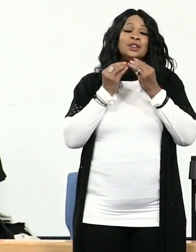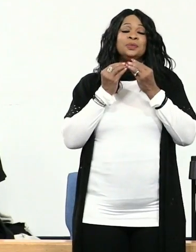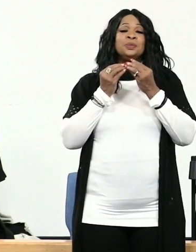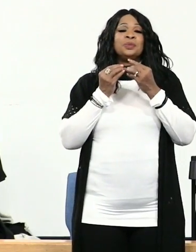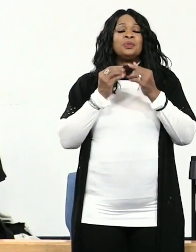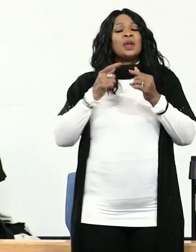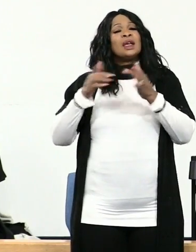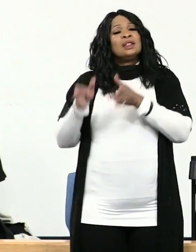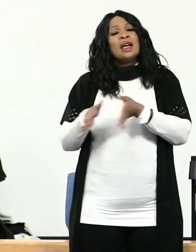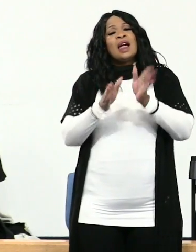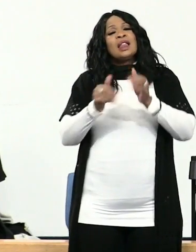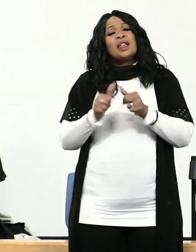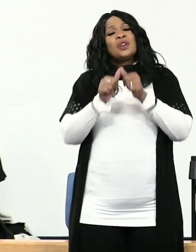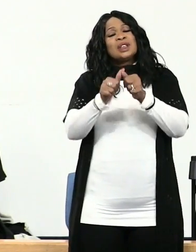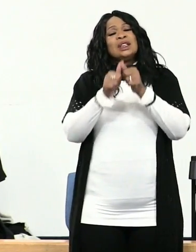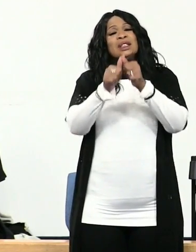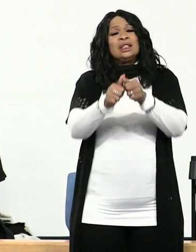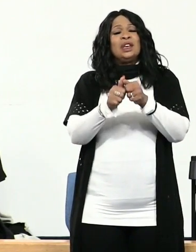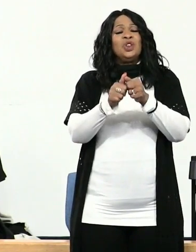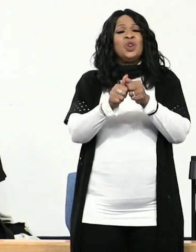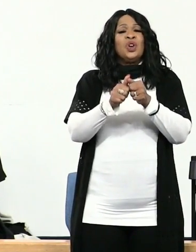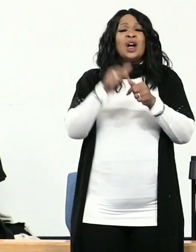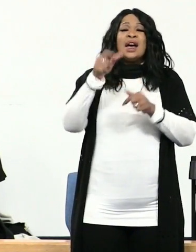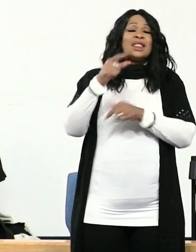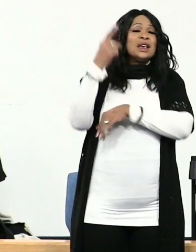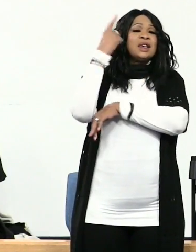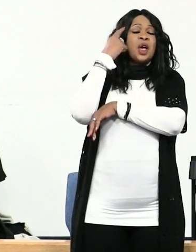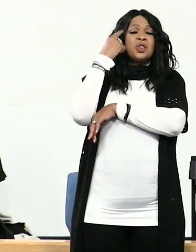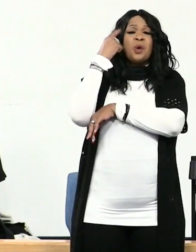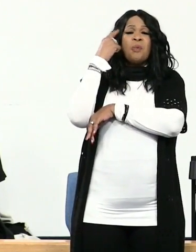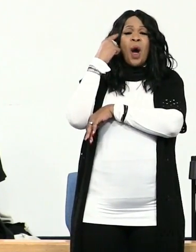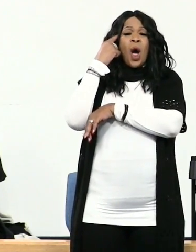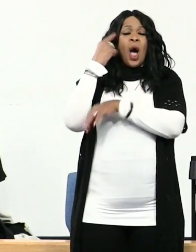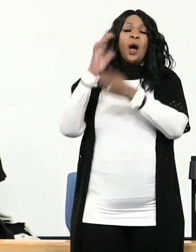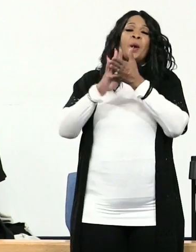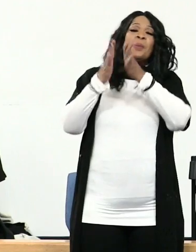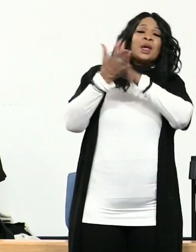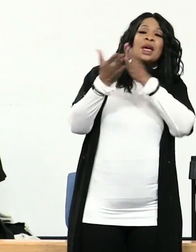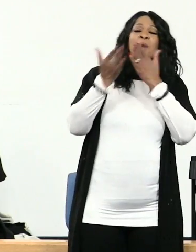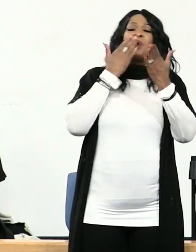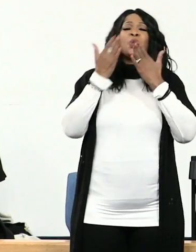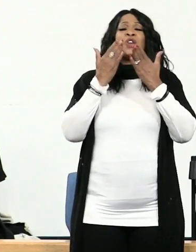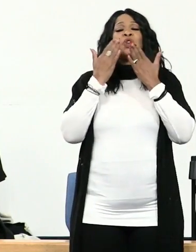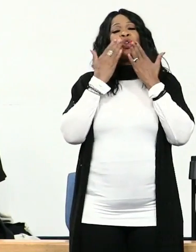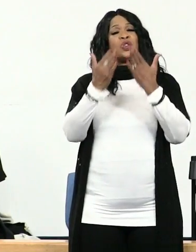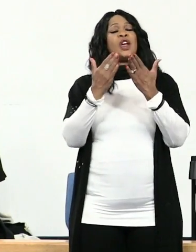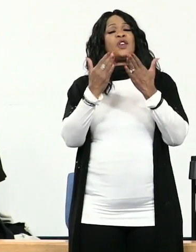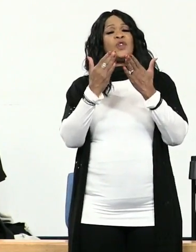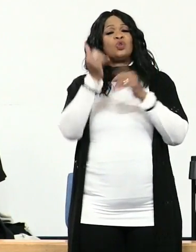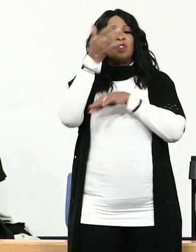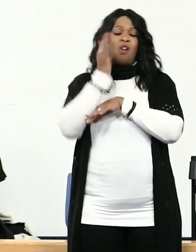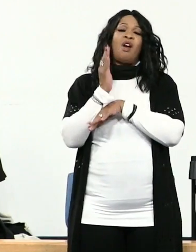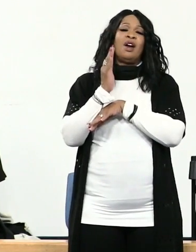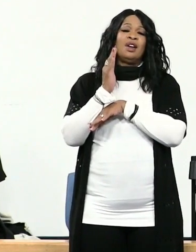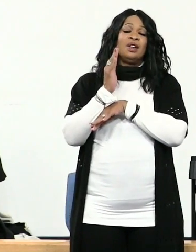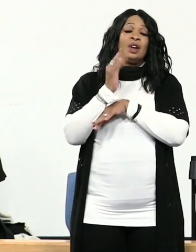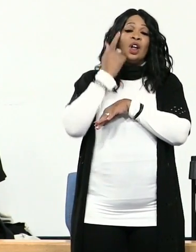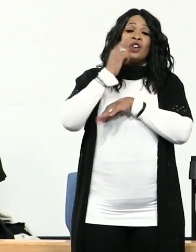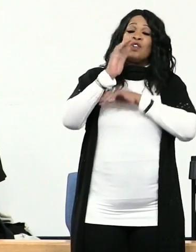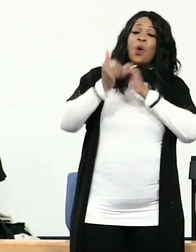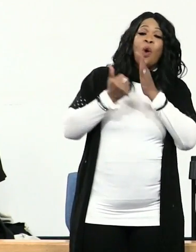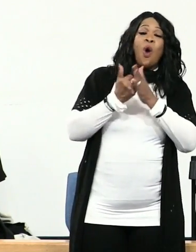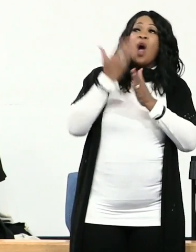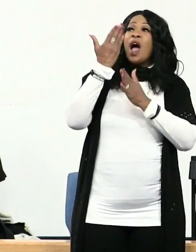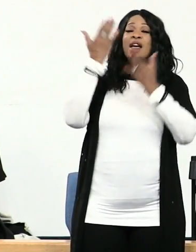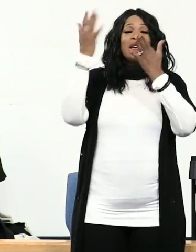us continue in this mindset of being grateful and thankful to God for all that he